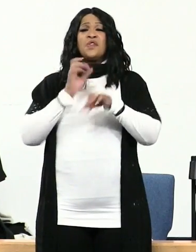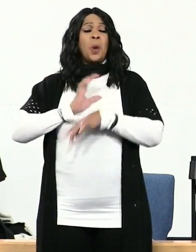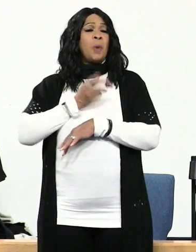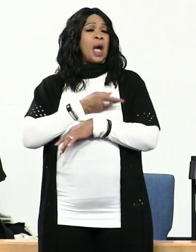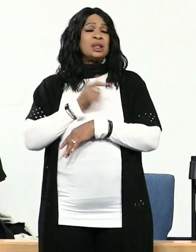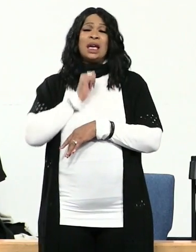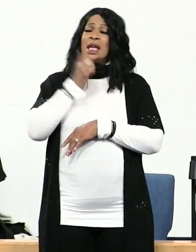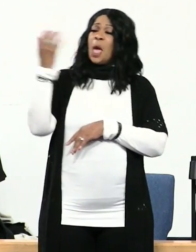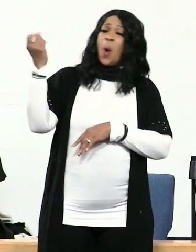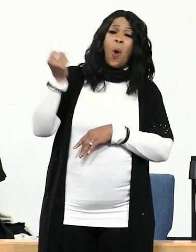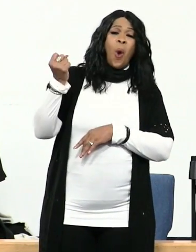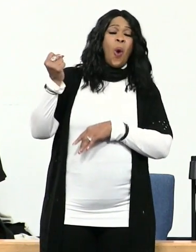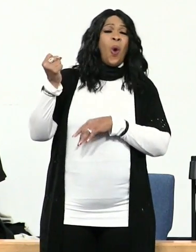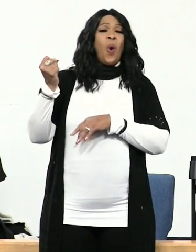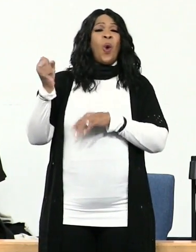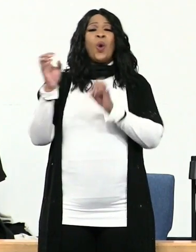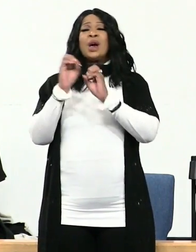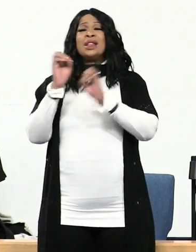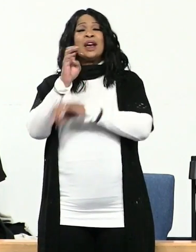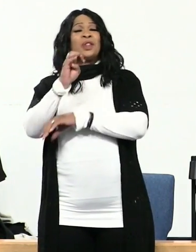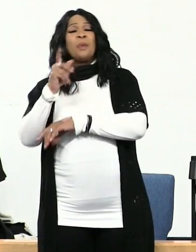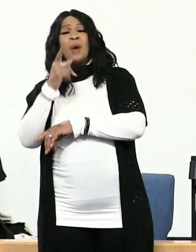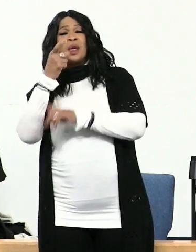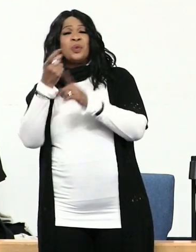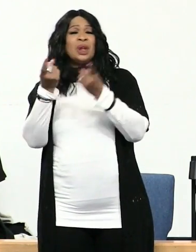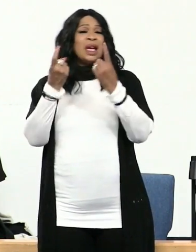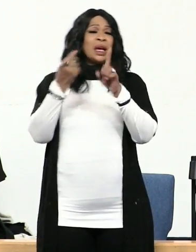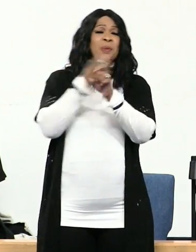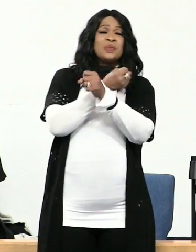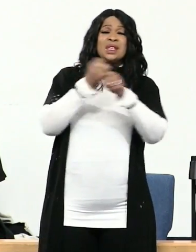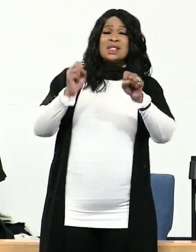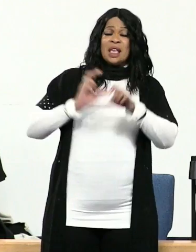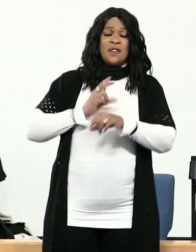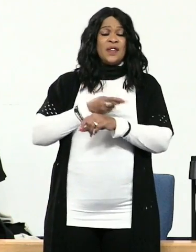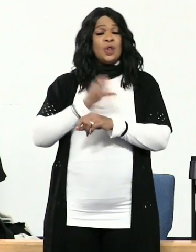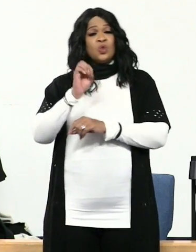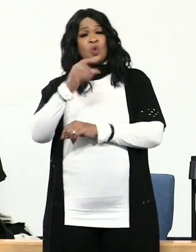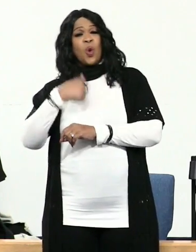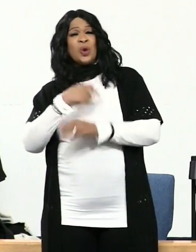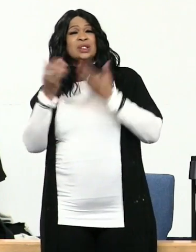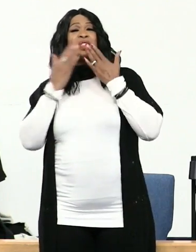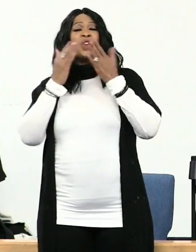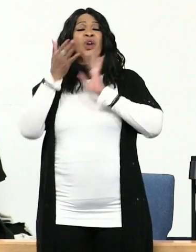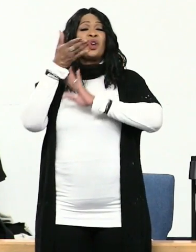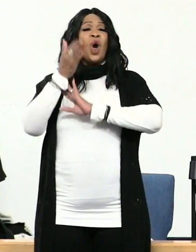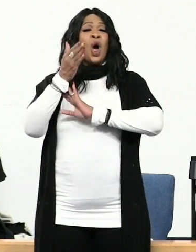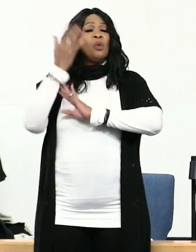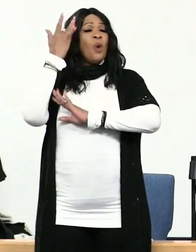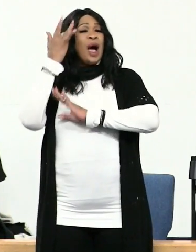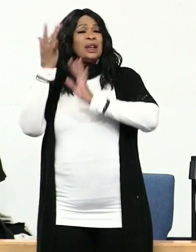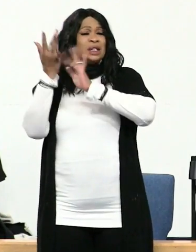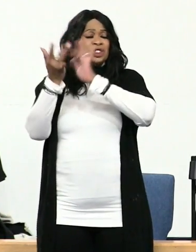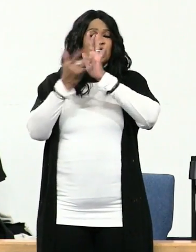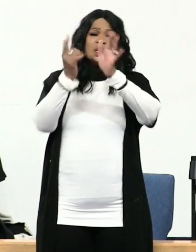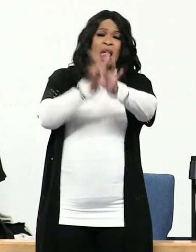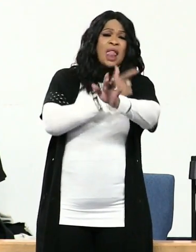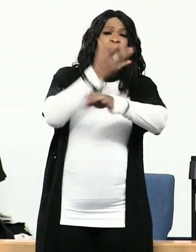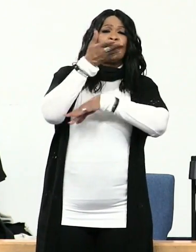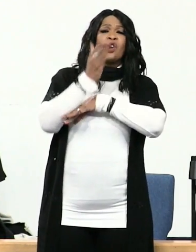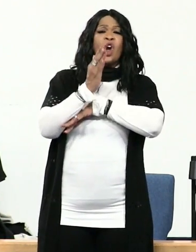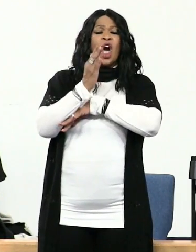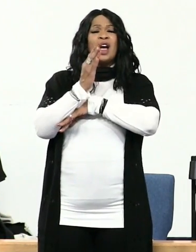didn't hold anything back when it came to saving us. So we should thank God because Jesus, the Lamb of